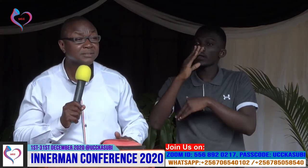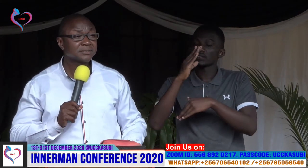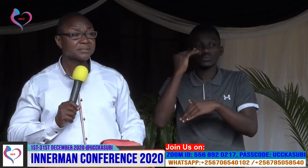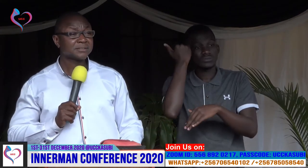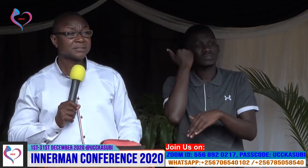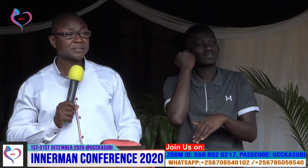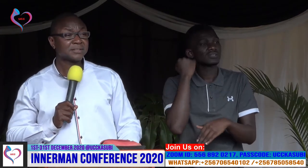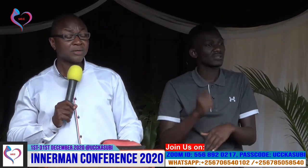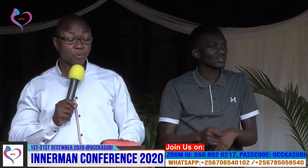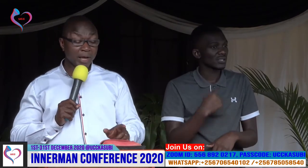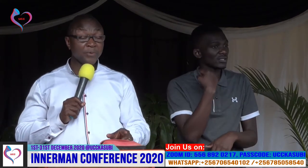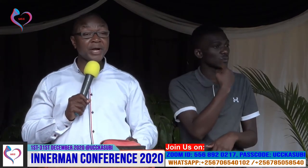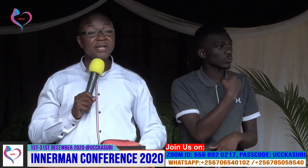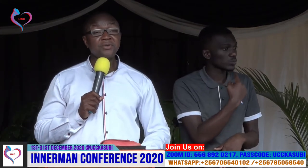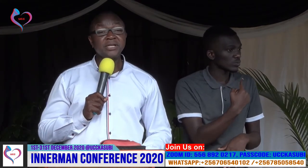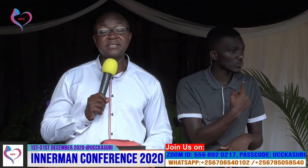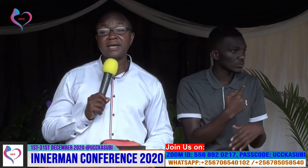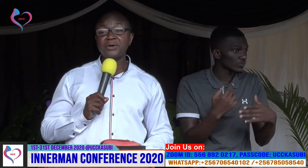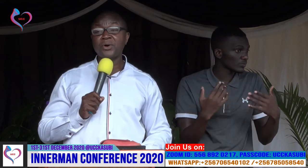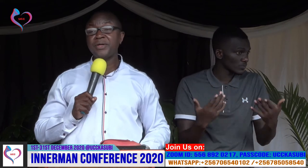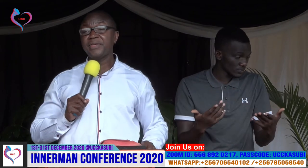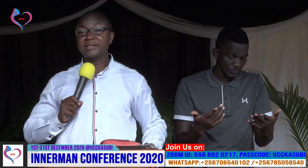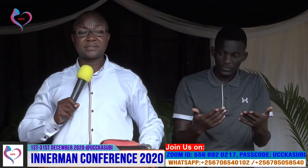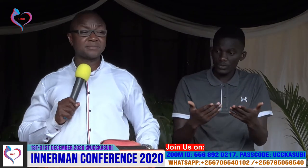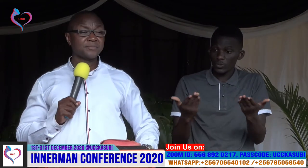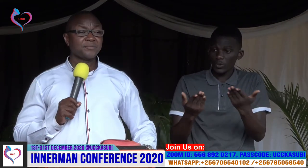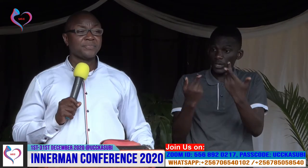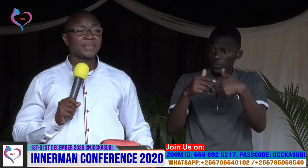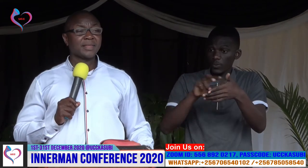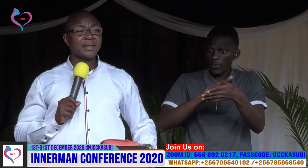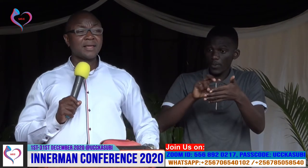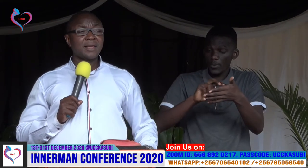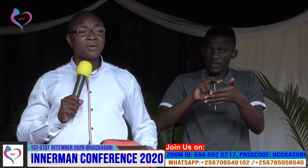judge? Where are we reading in 2 Corinthians